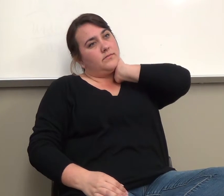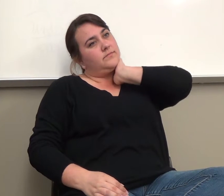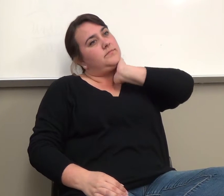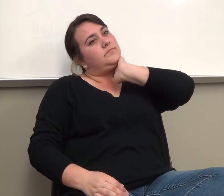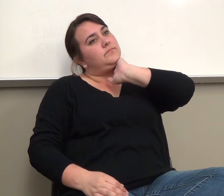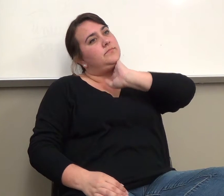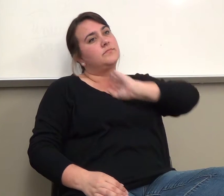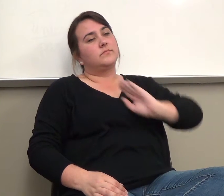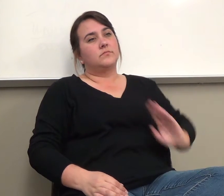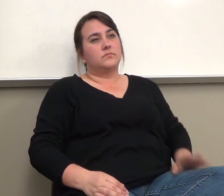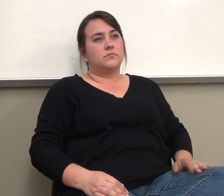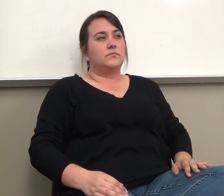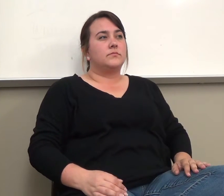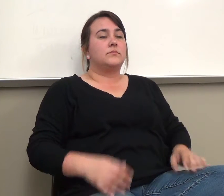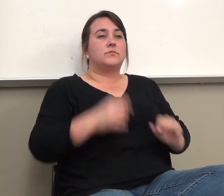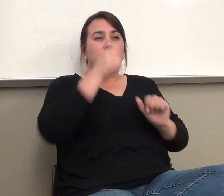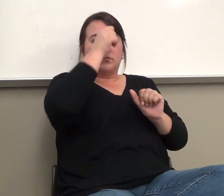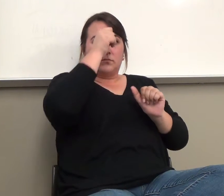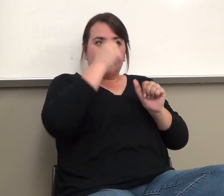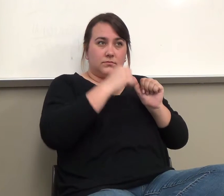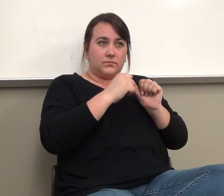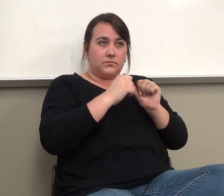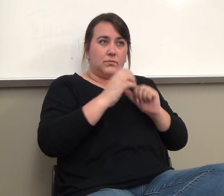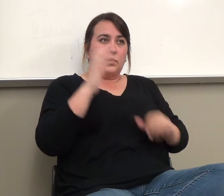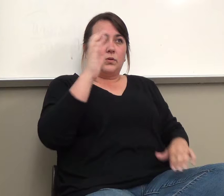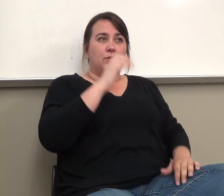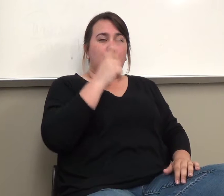just remember that you are looking for